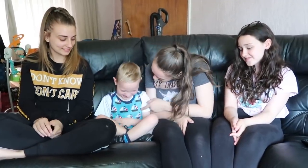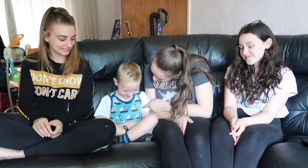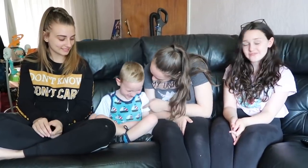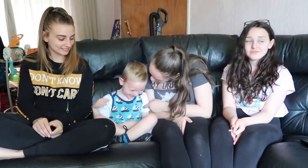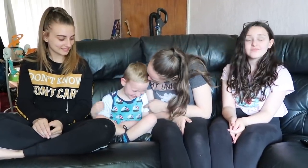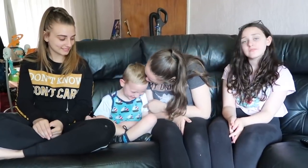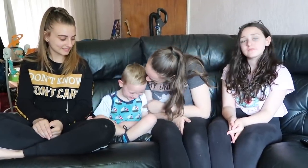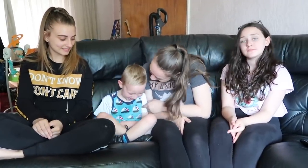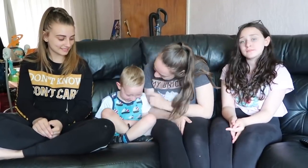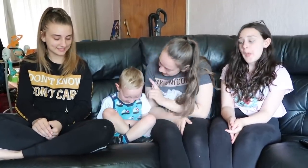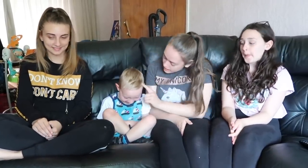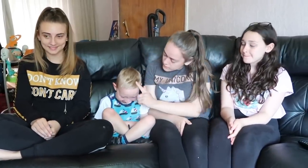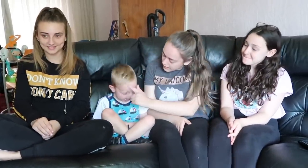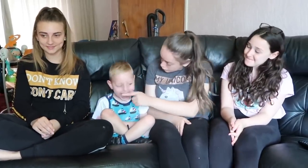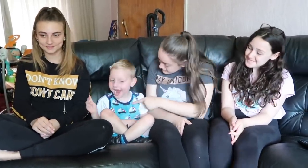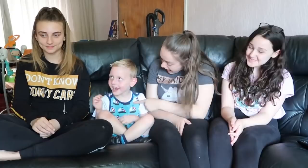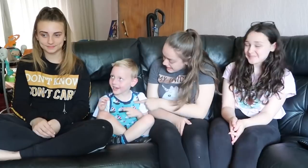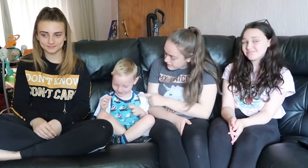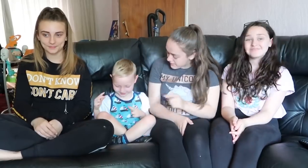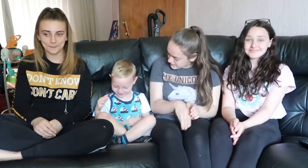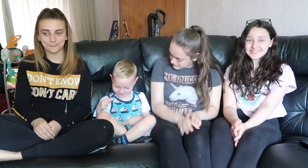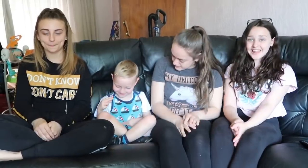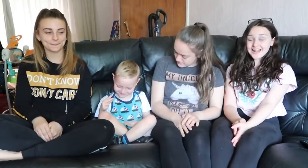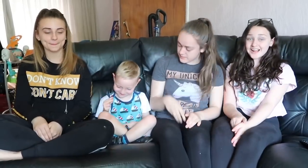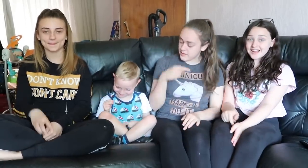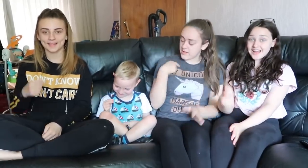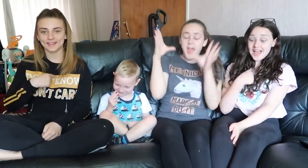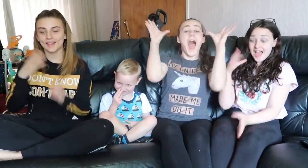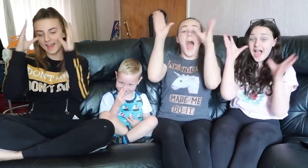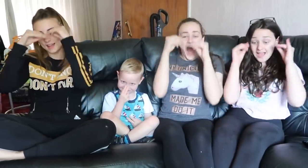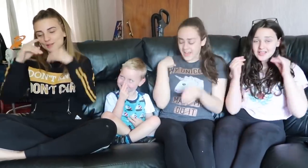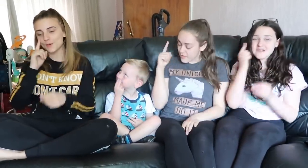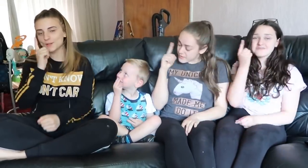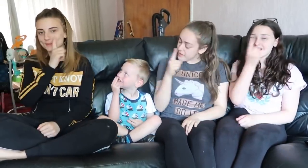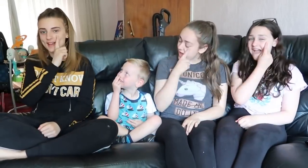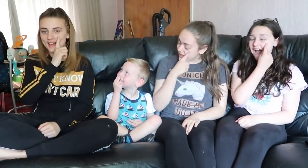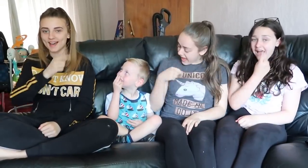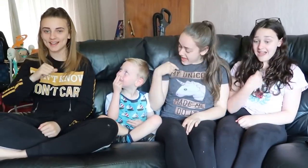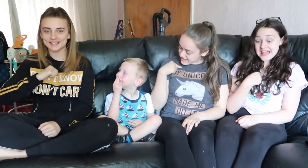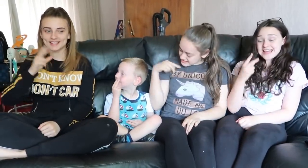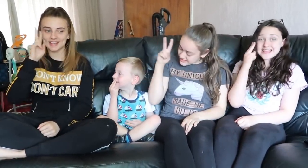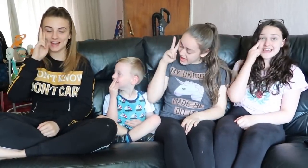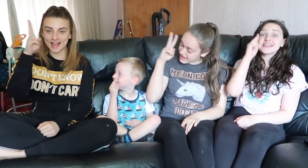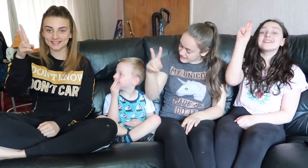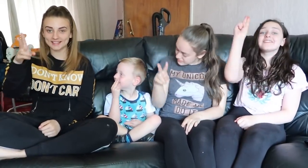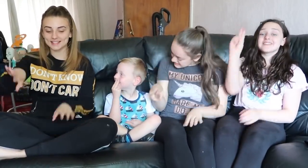kiss? Yeah! Right you sign! Yeah! close my eyes And I can see